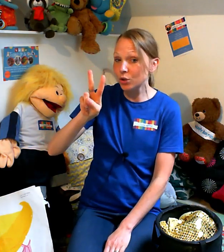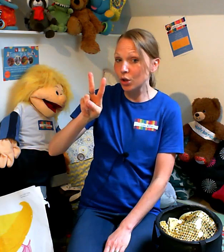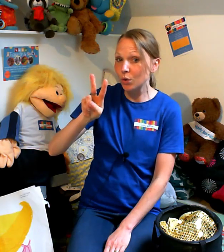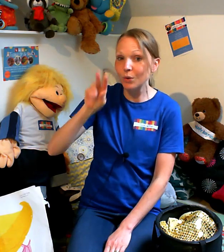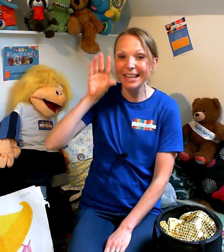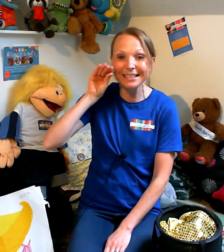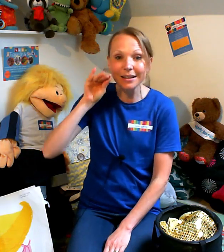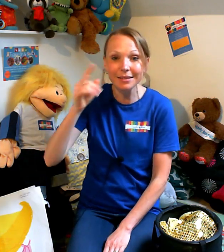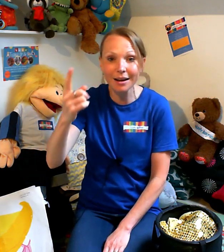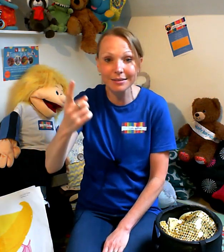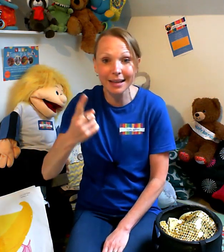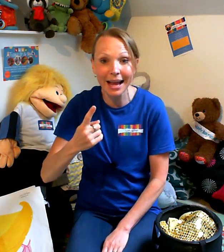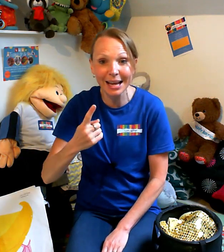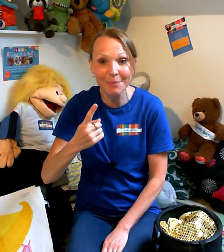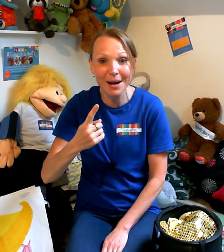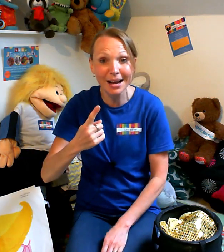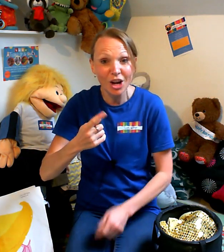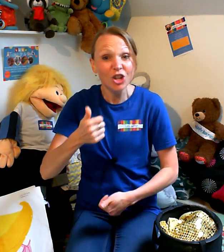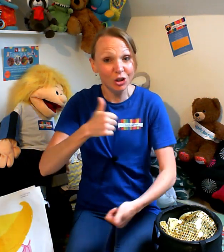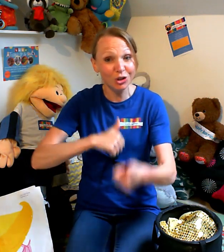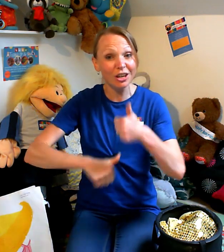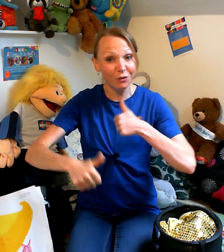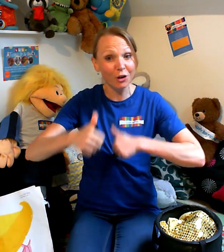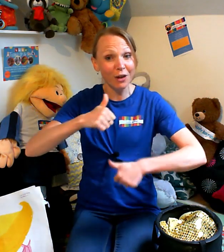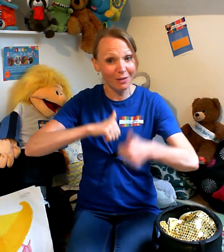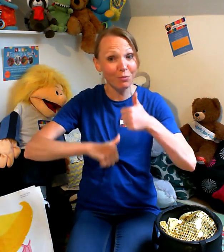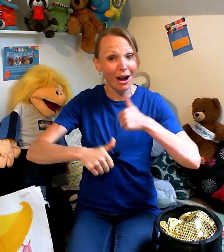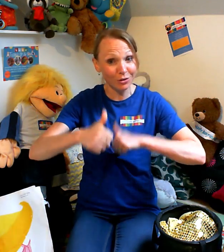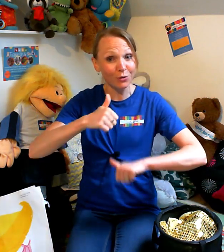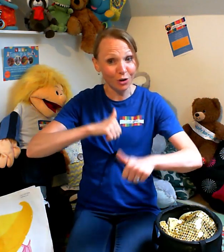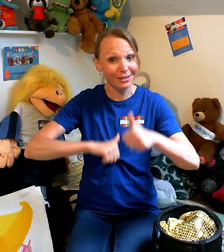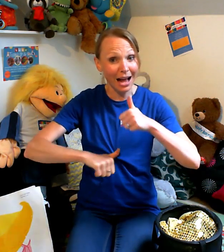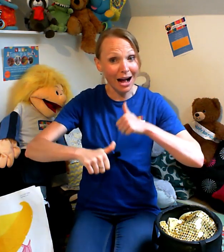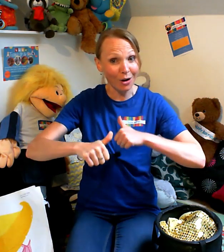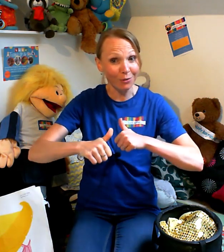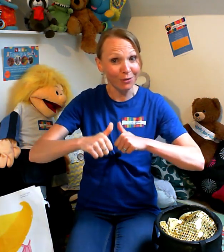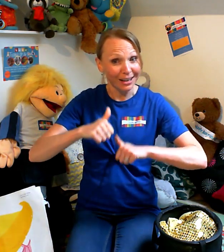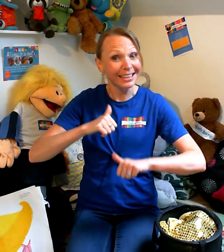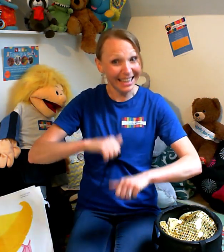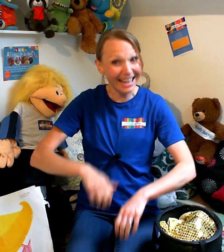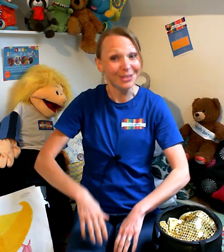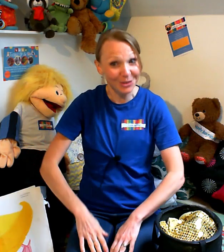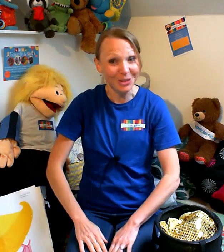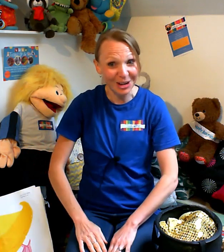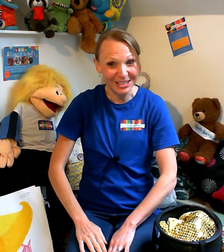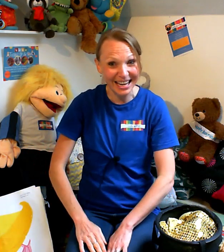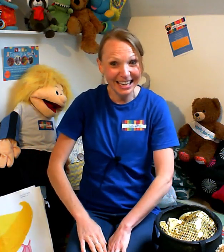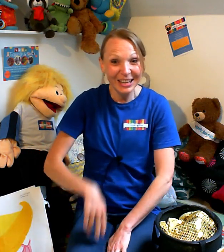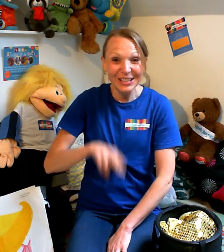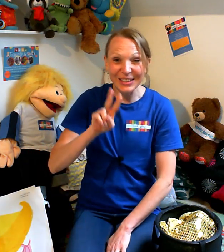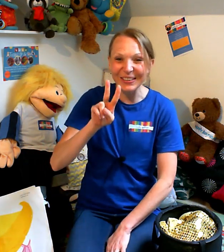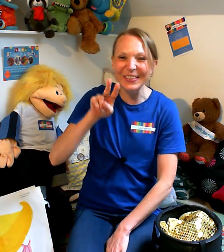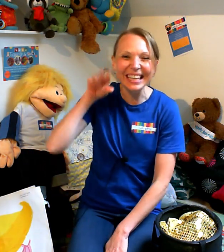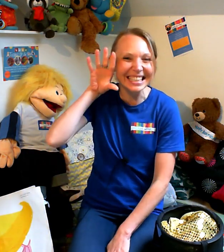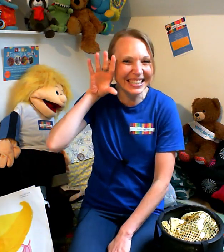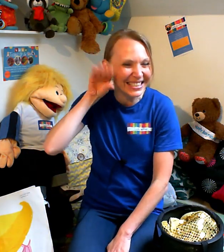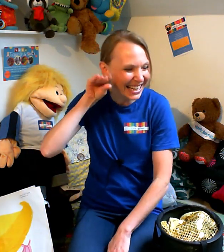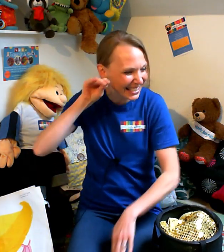two little ducks came back. You should feel very proud of yourself. Yes, you should, yeah. Two little ducks